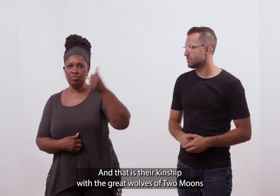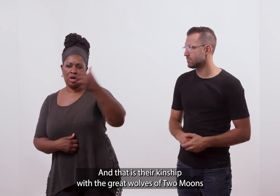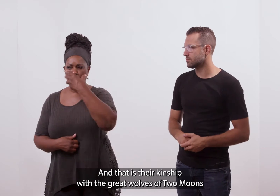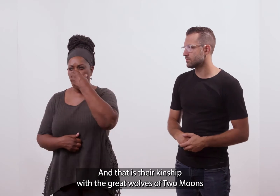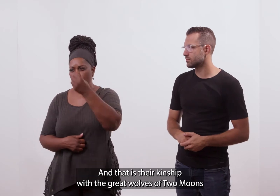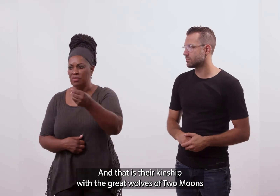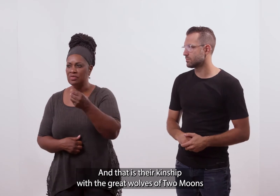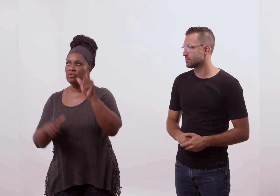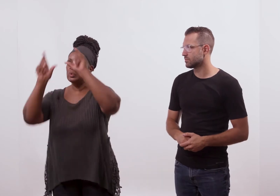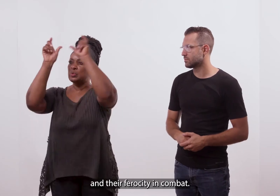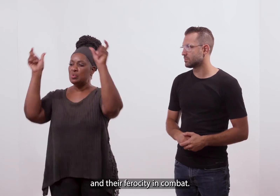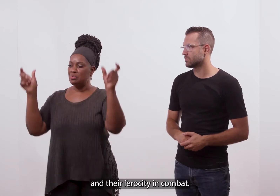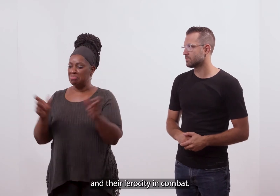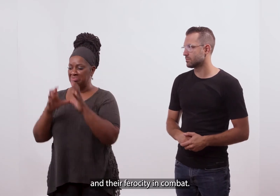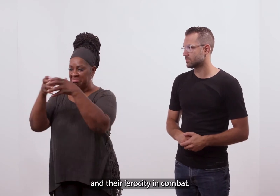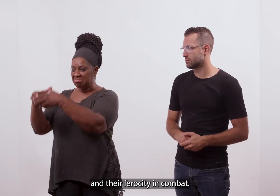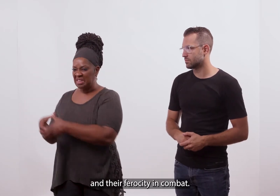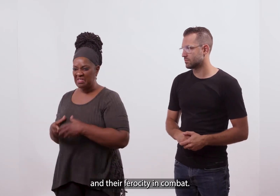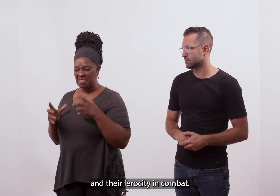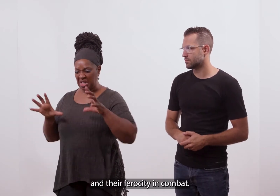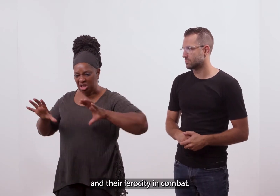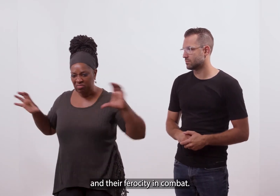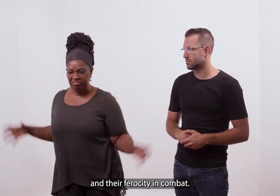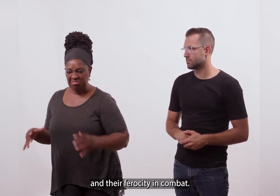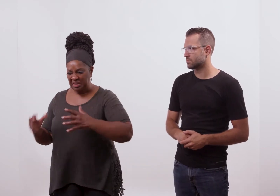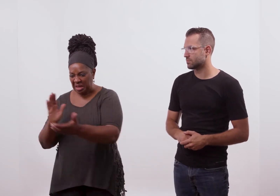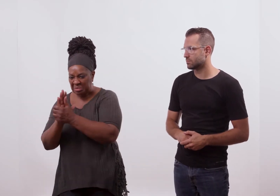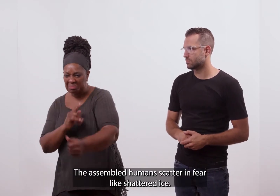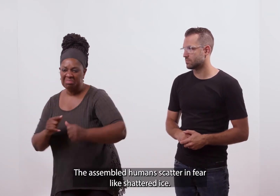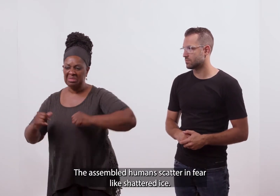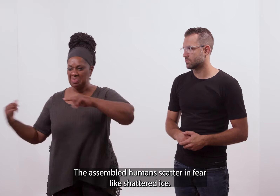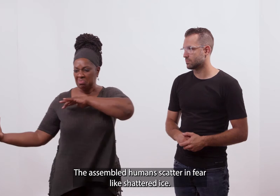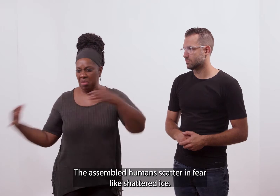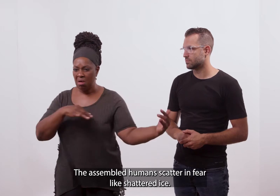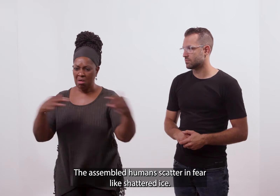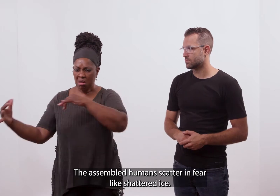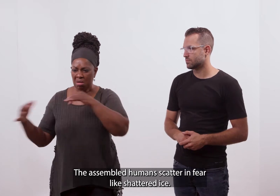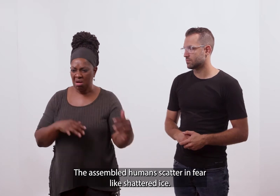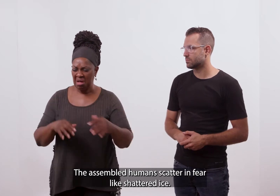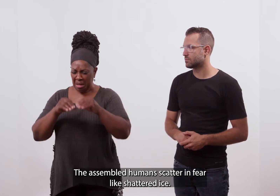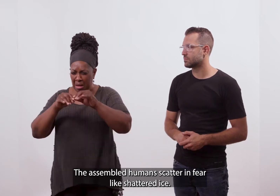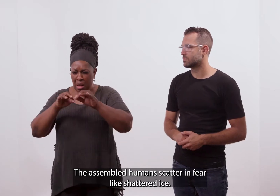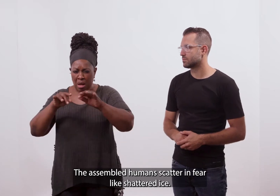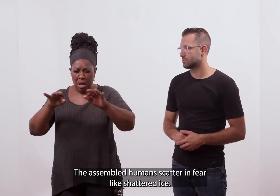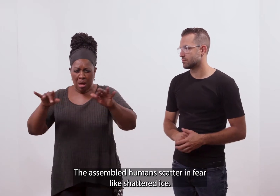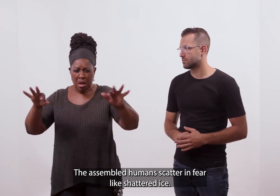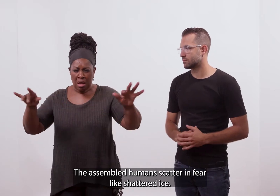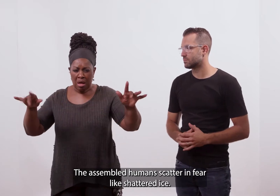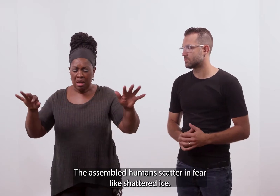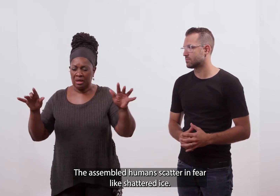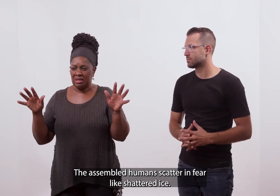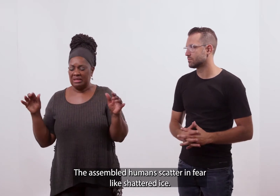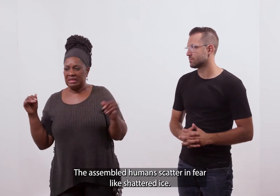of Two Moons and their ferocity in combat. The assembled humans scatter in fear like